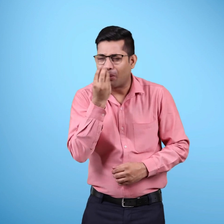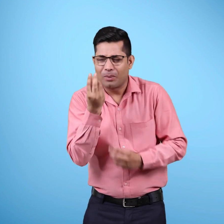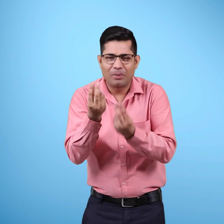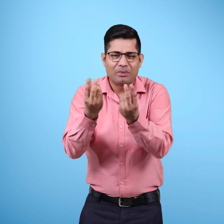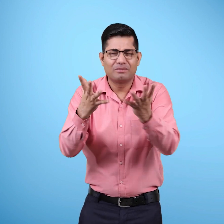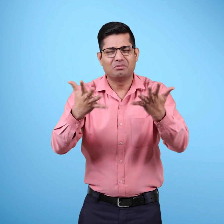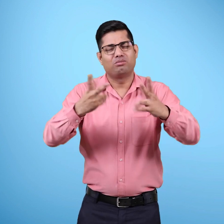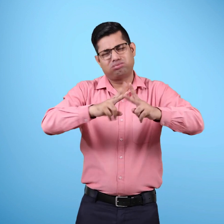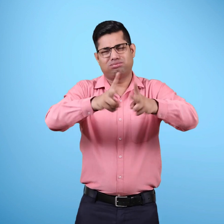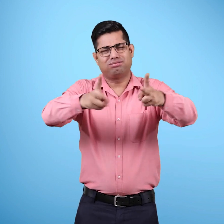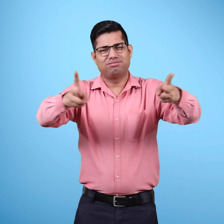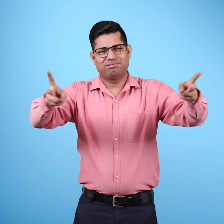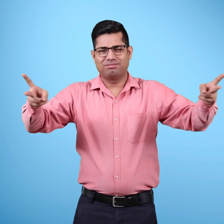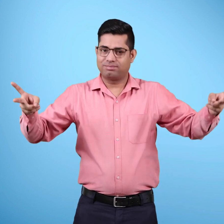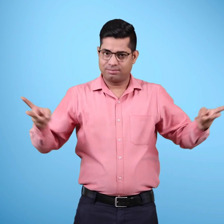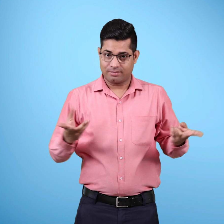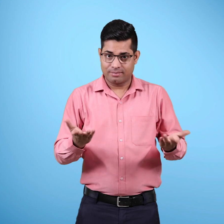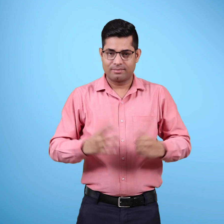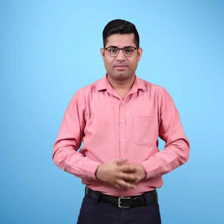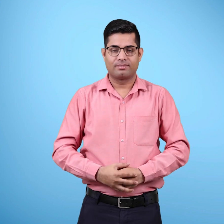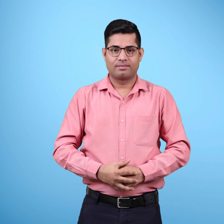Some have tiny blue ones,